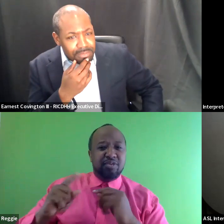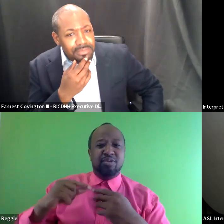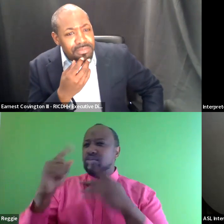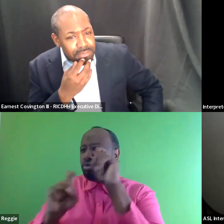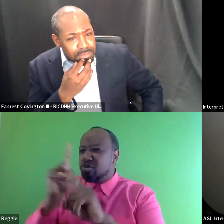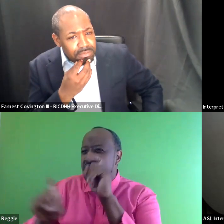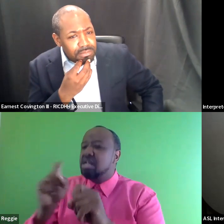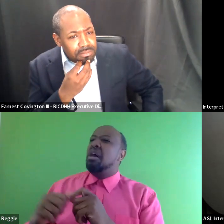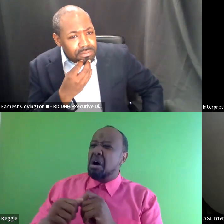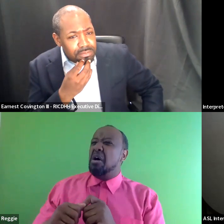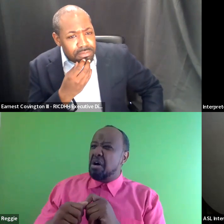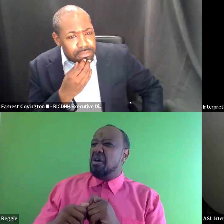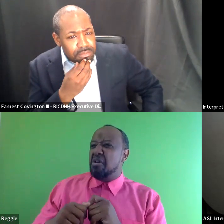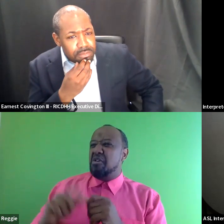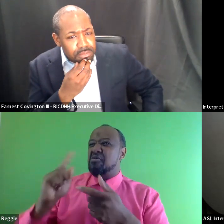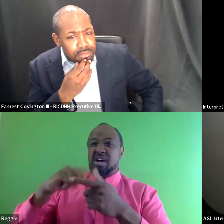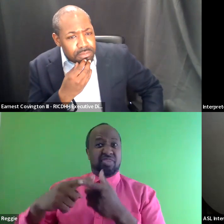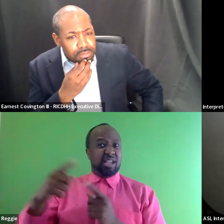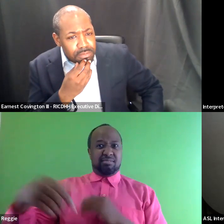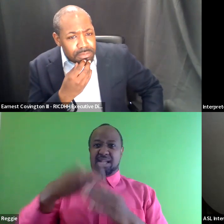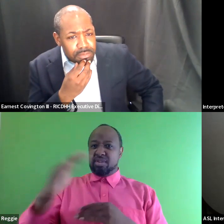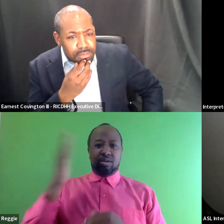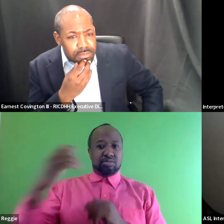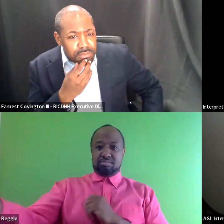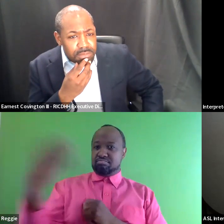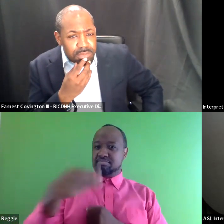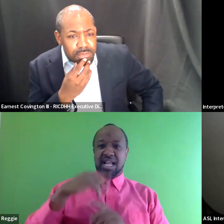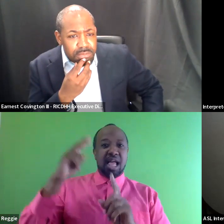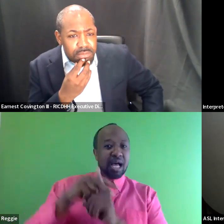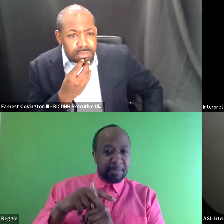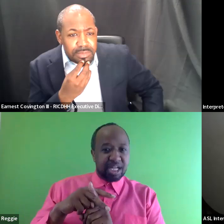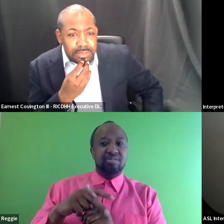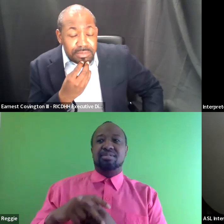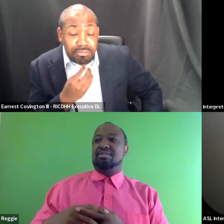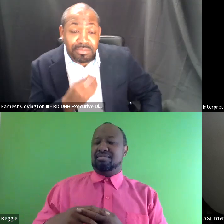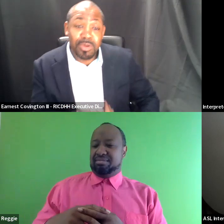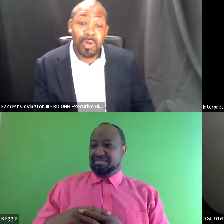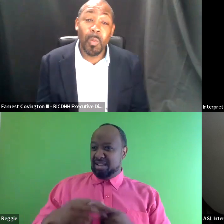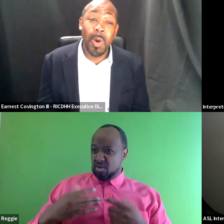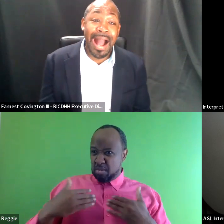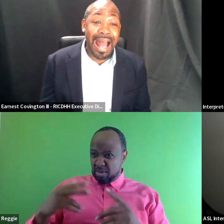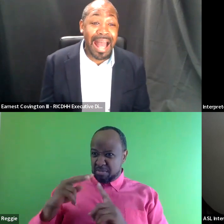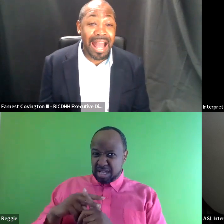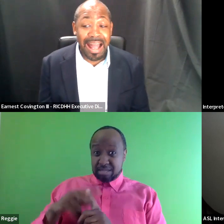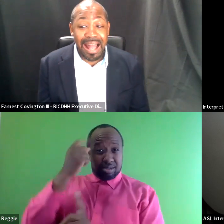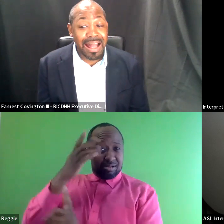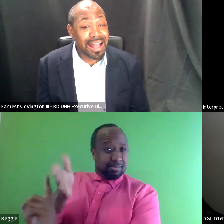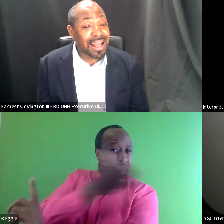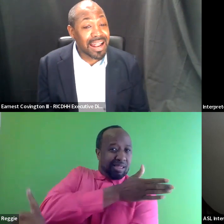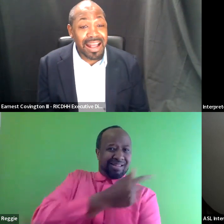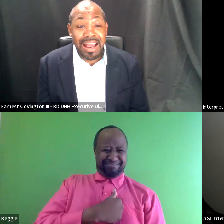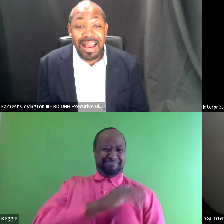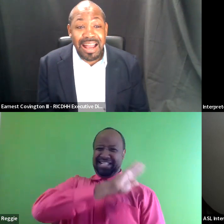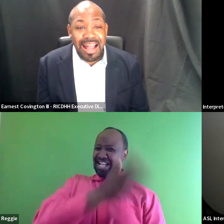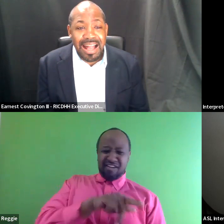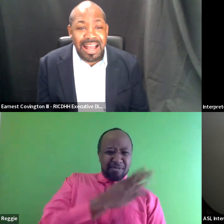I just went ahead. I had the interview, questions were asked, and then I got sent the application and I